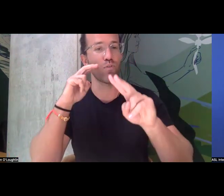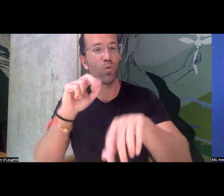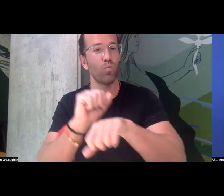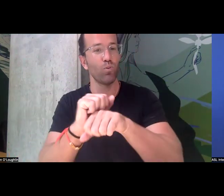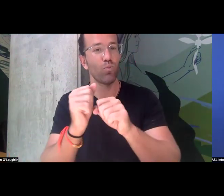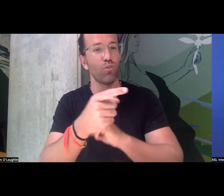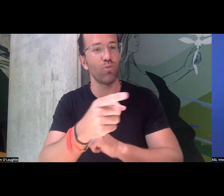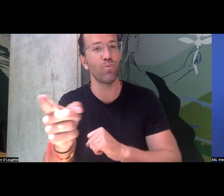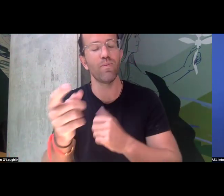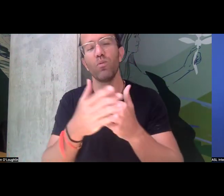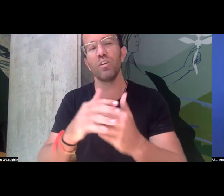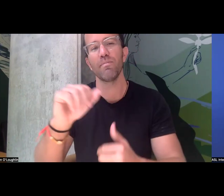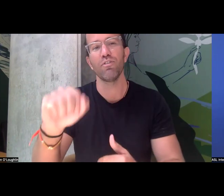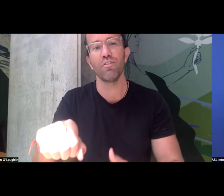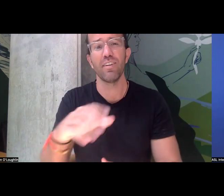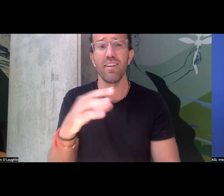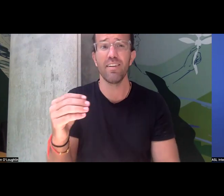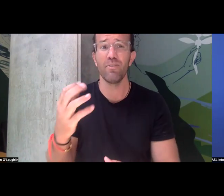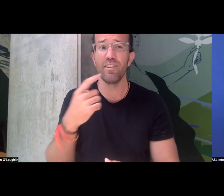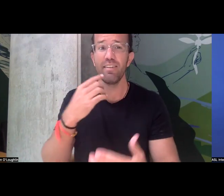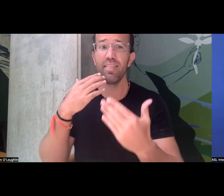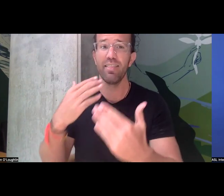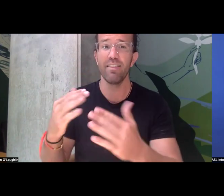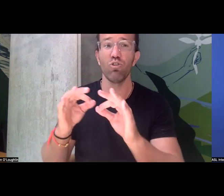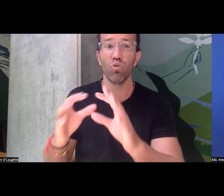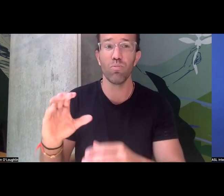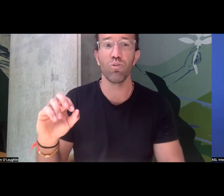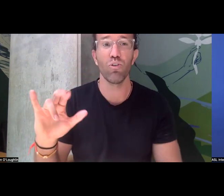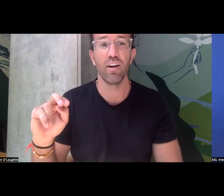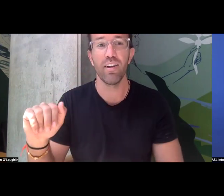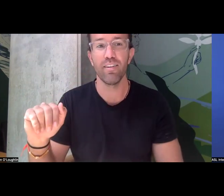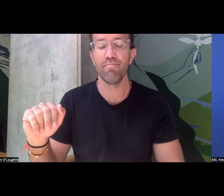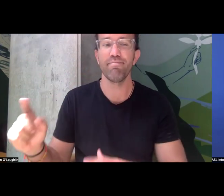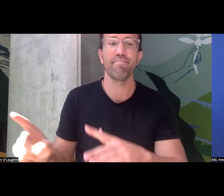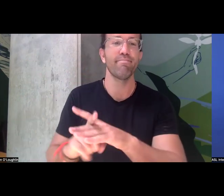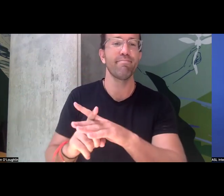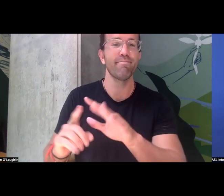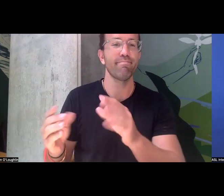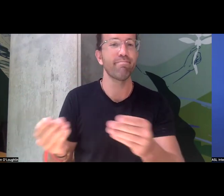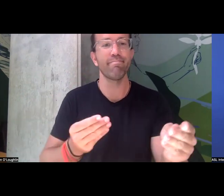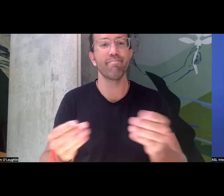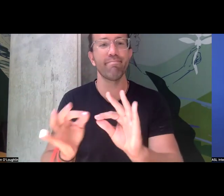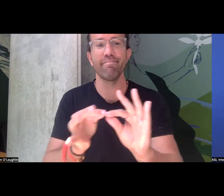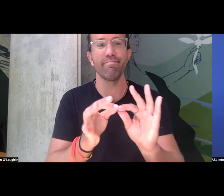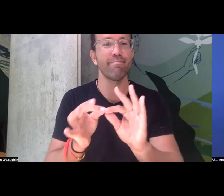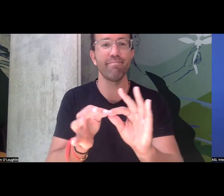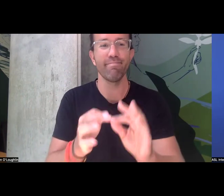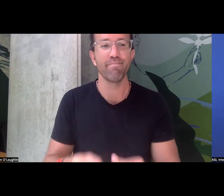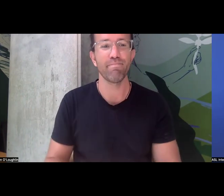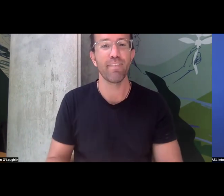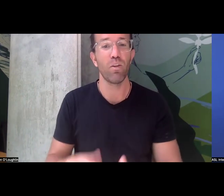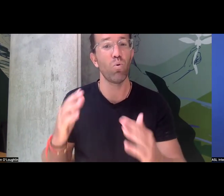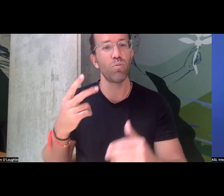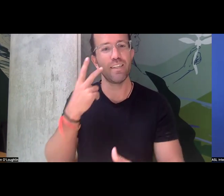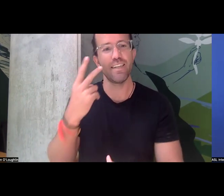inbox me. I look forward to working with you all this semester, and I want to also thank the interpreter, Karina, for being here